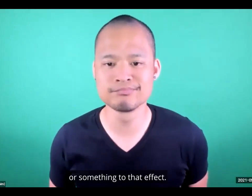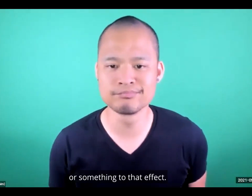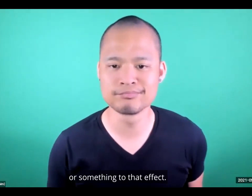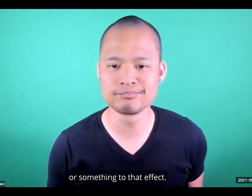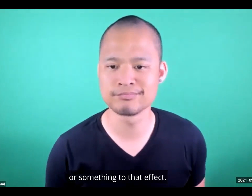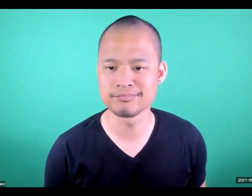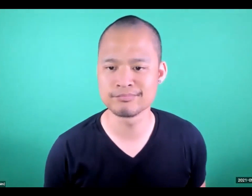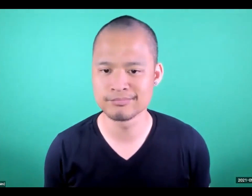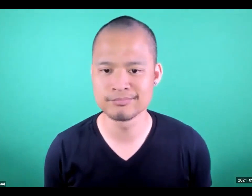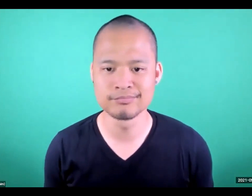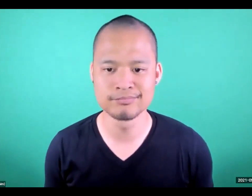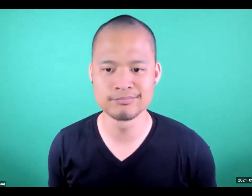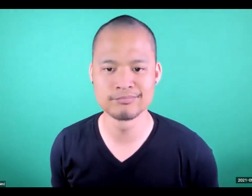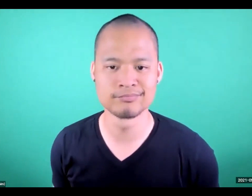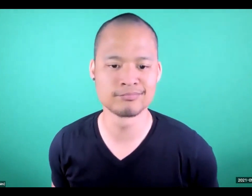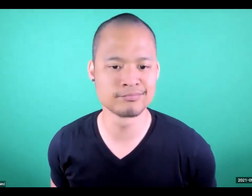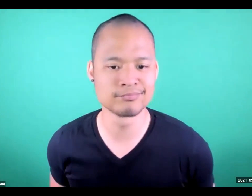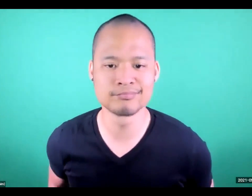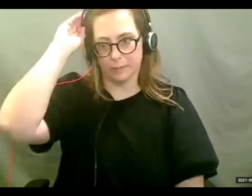something to that effect.